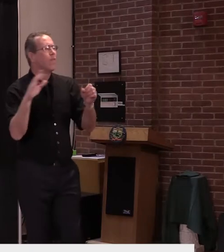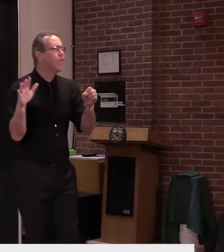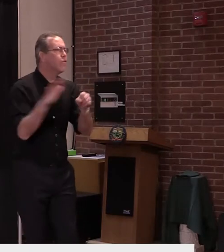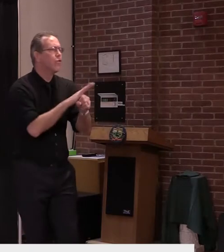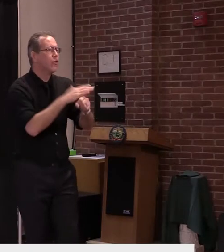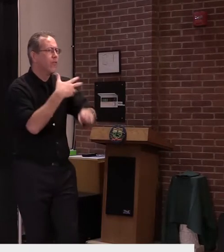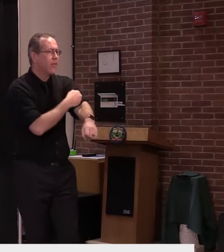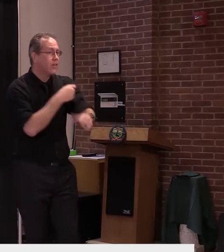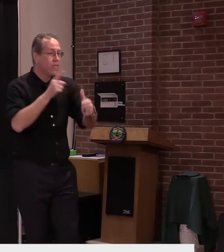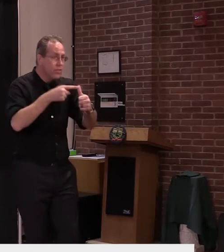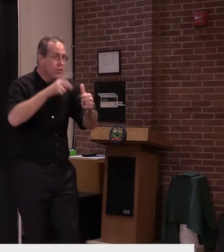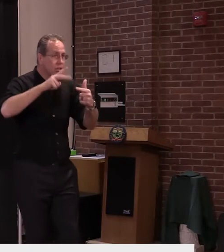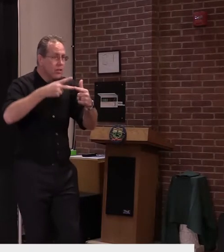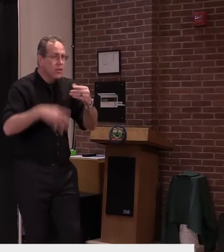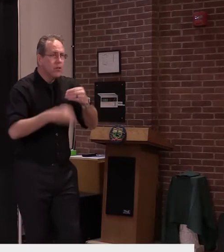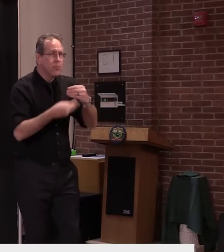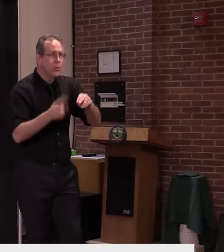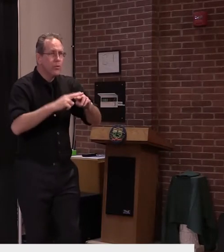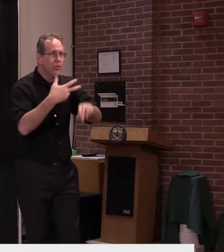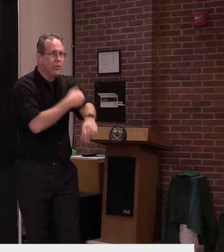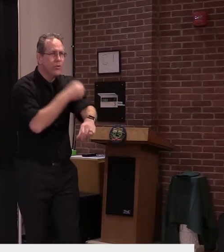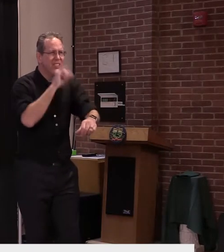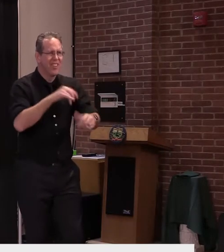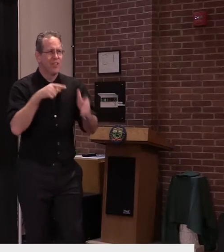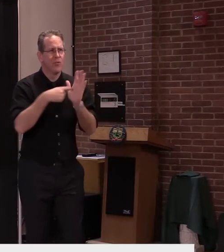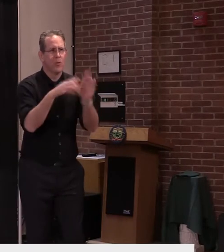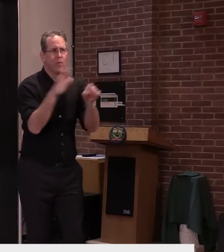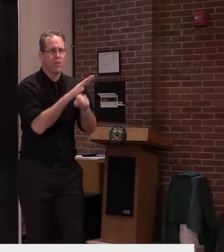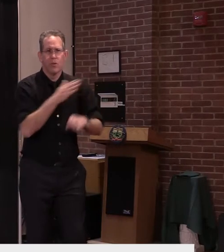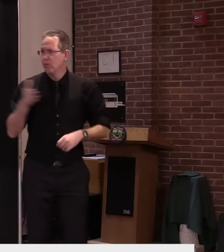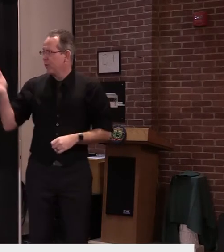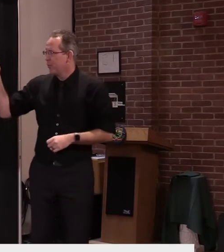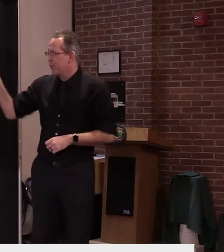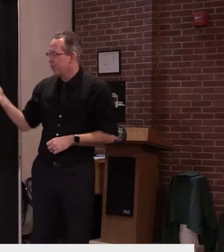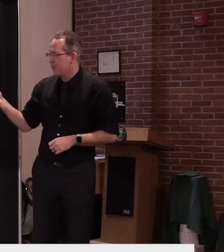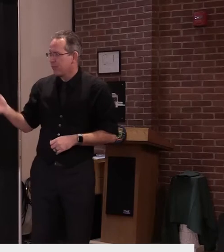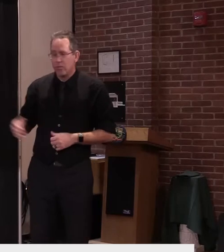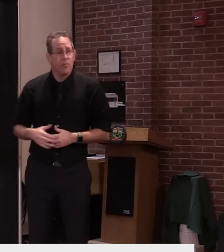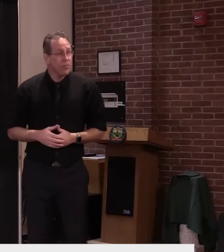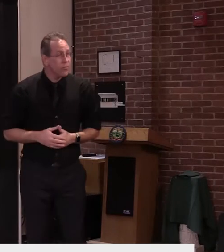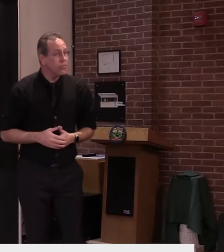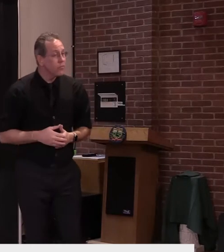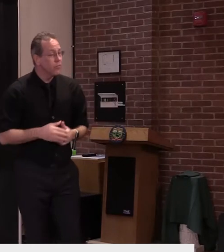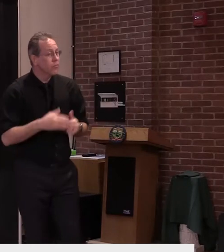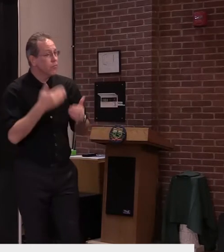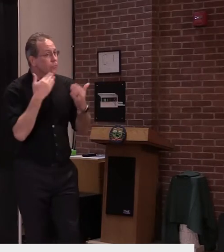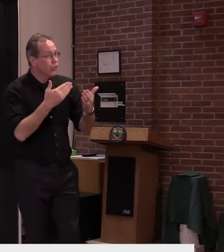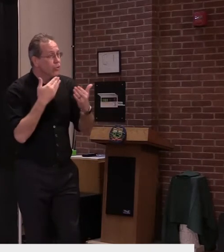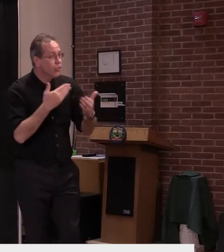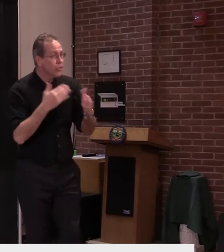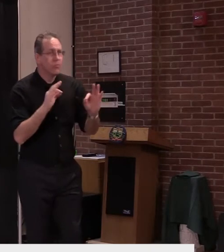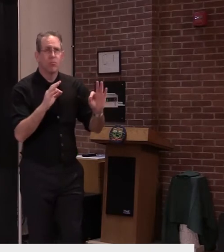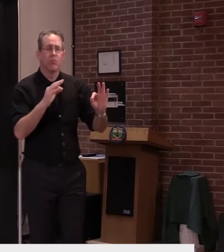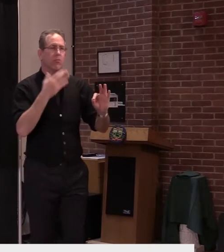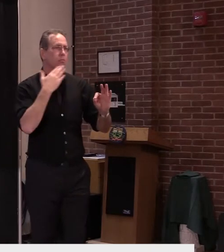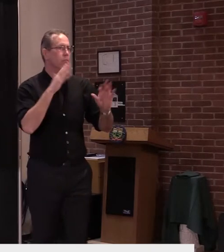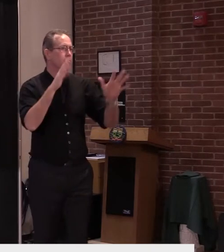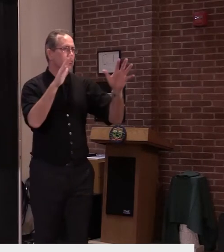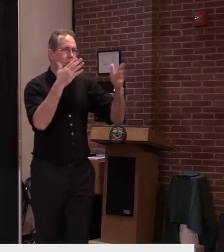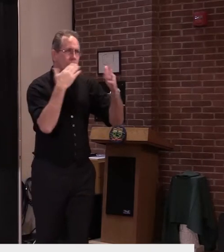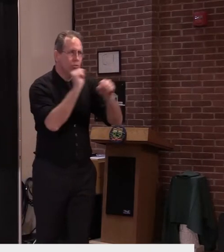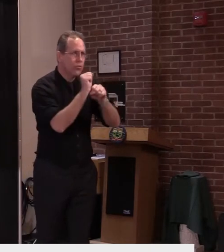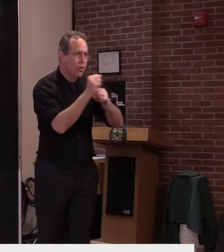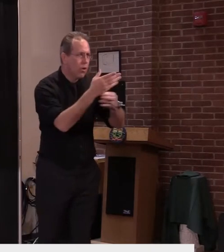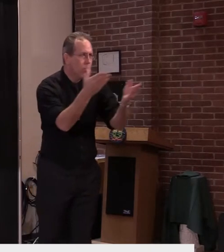our most severe illness under control at the moment is because of how high our booster uptake has been. We've